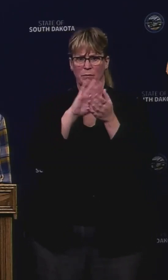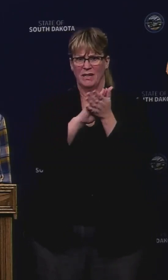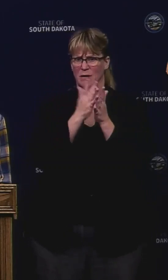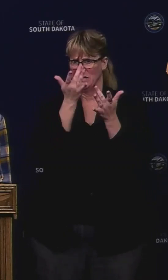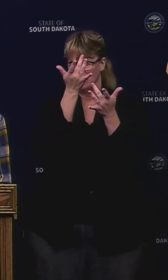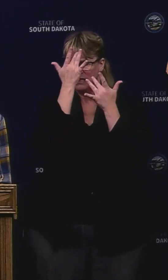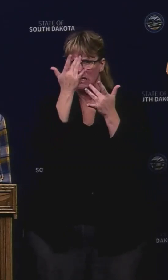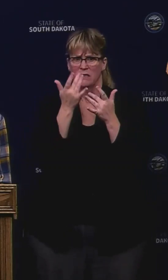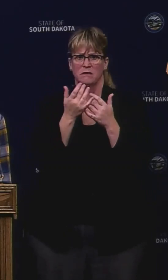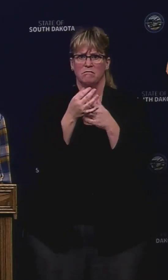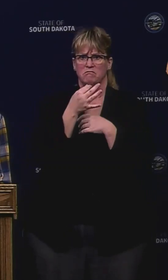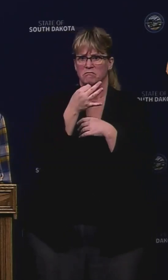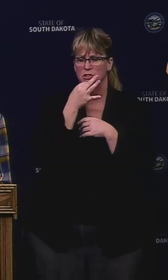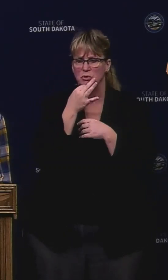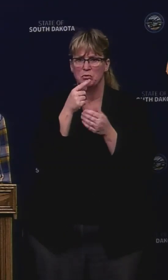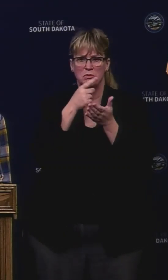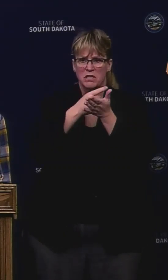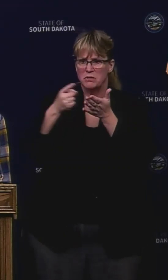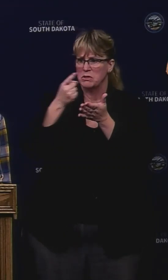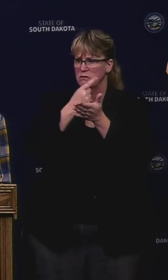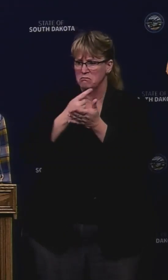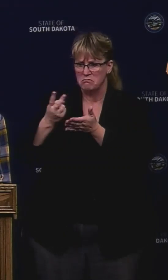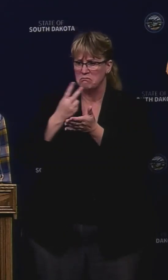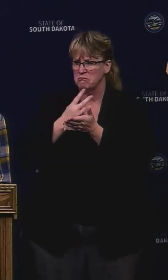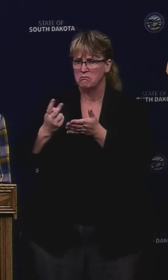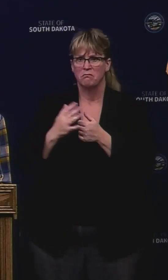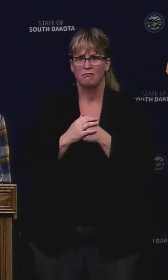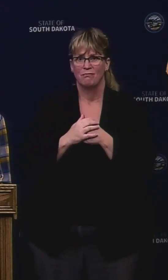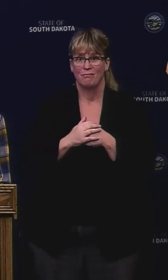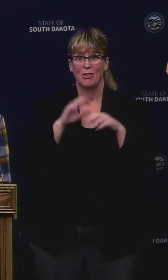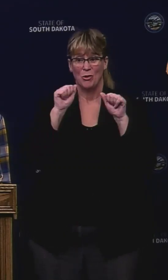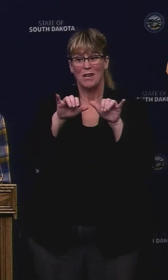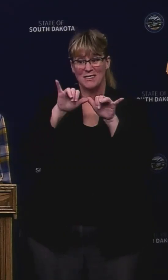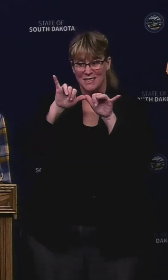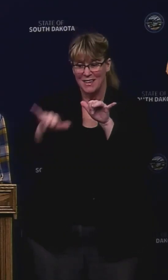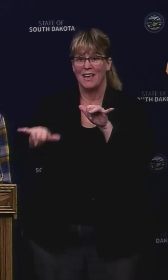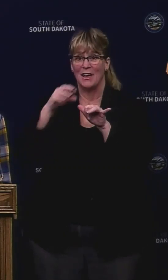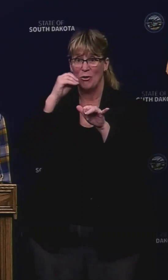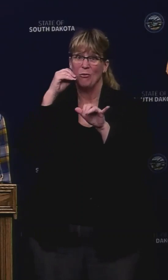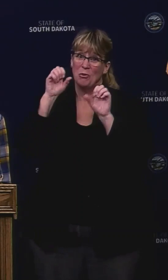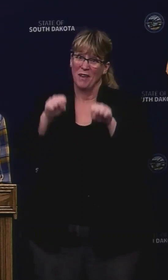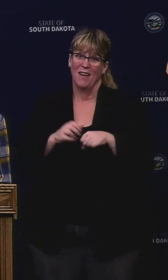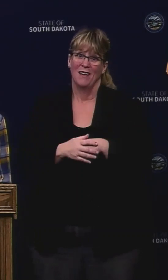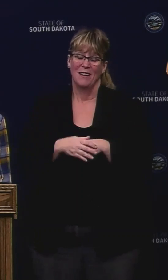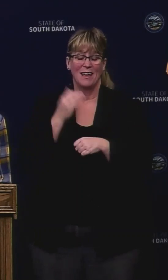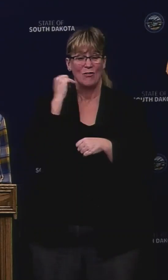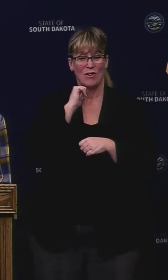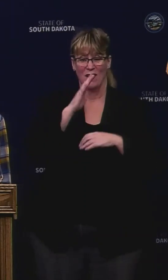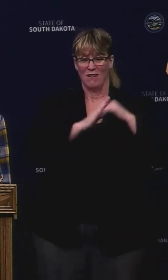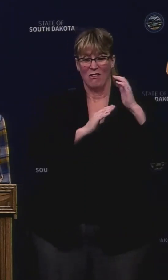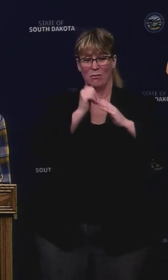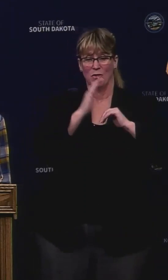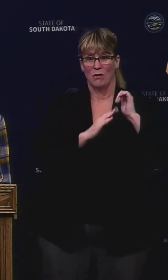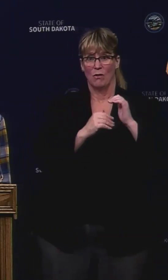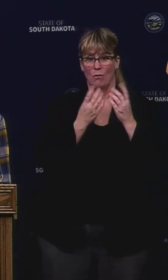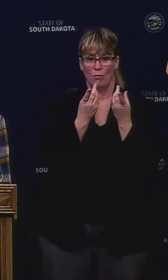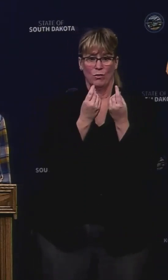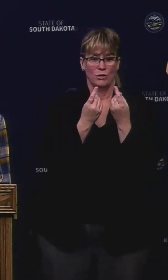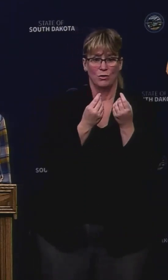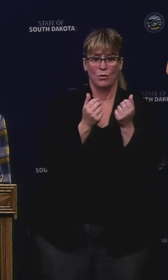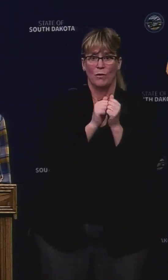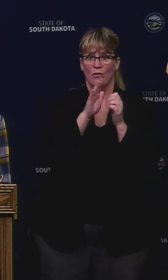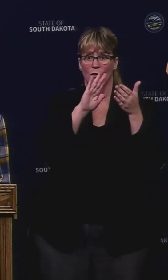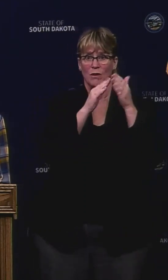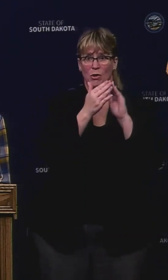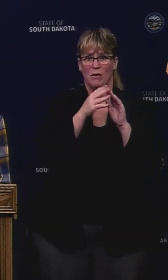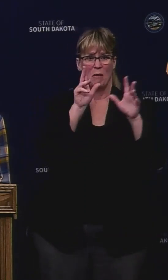sick in the coming days, just know that you can still stay home. If you're uncomfortable with where things stand in your